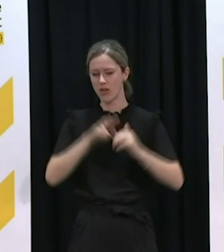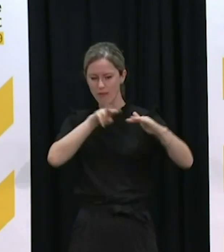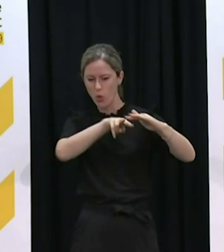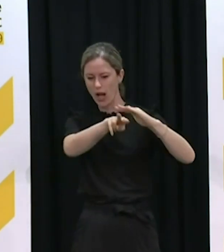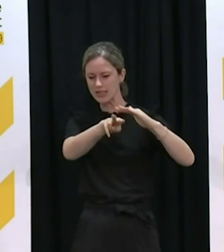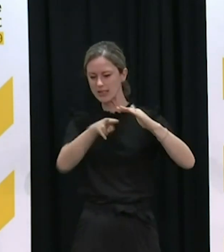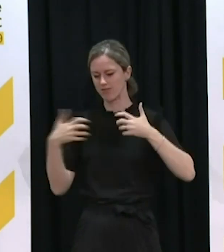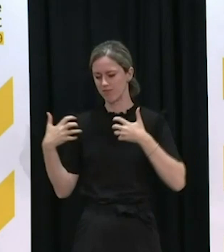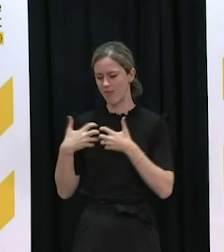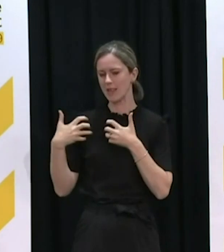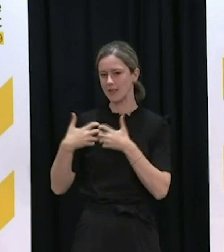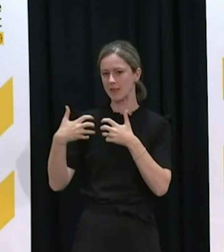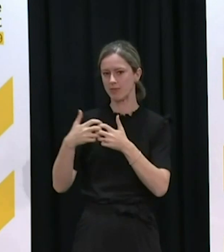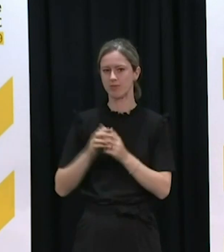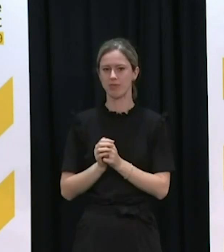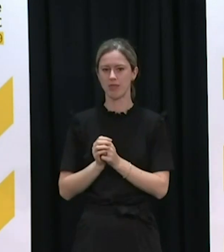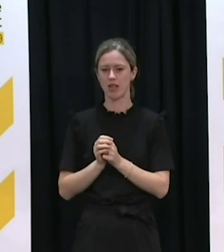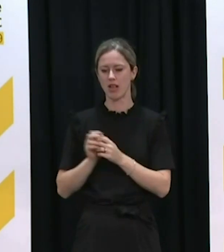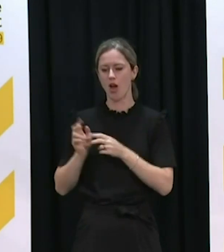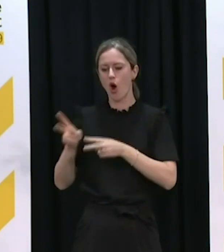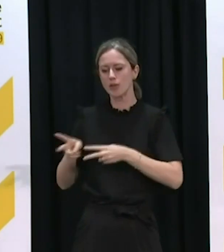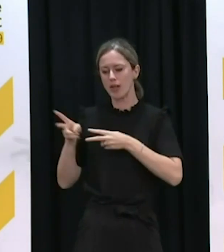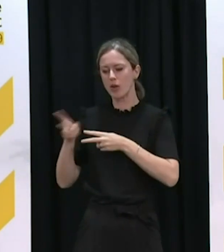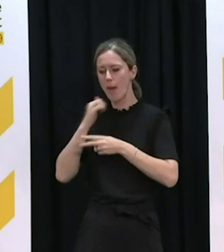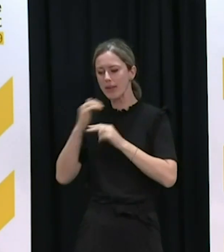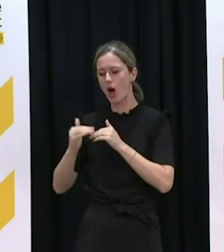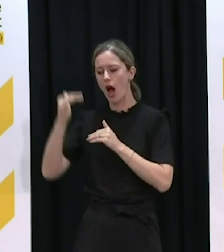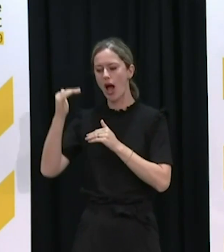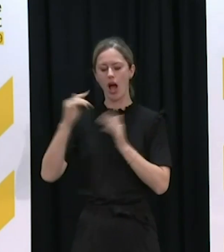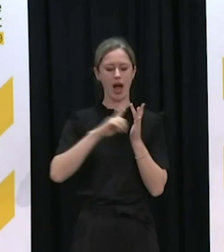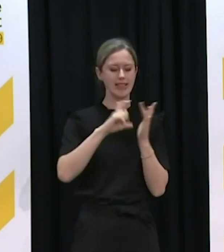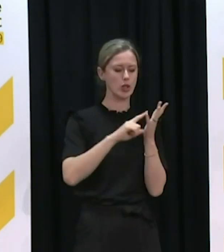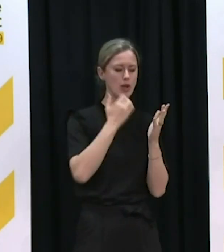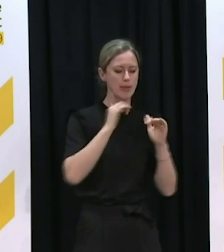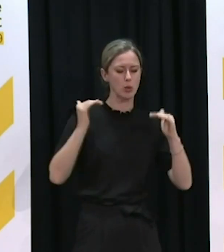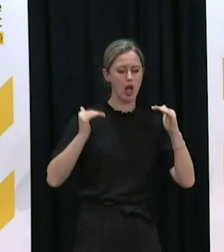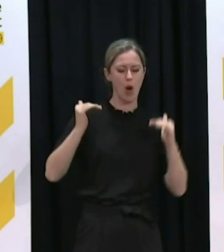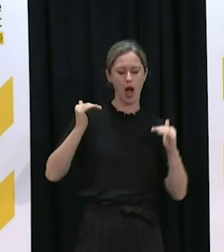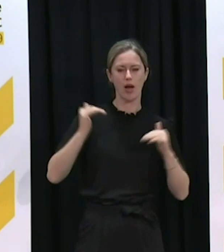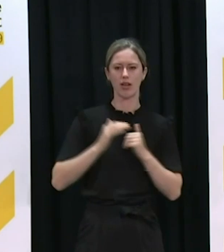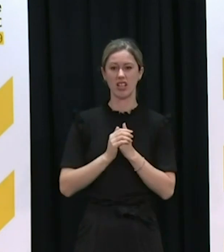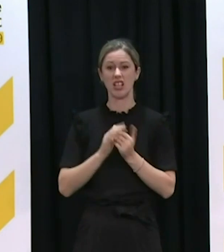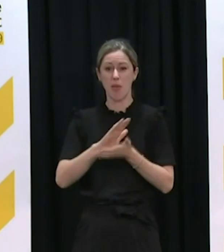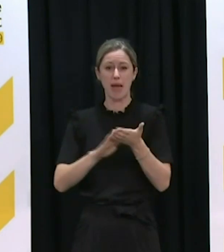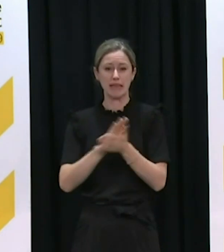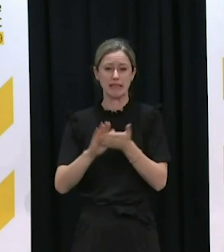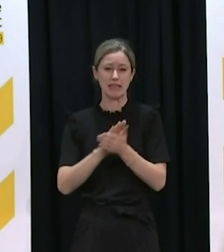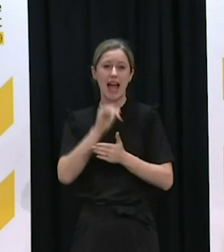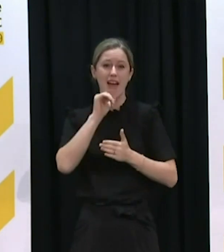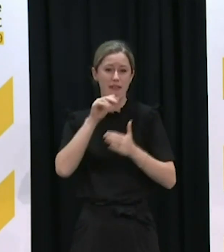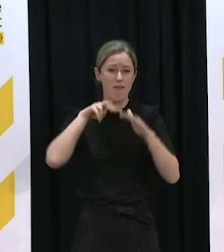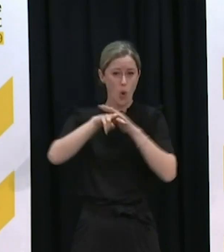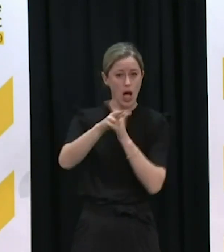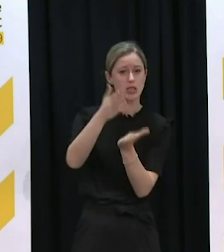case numbers. Hospitalisations were somewhat higher, but ICU numbers a bit lower. And just to show that by the end of November, to